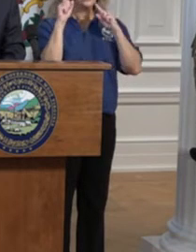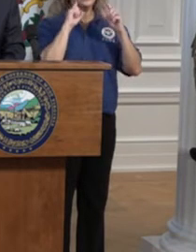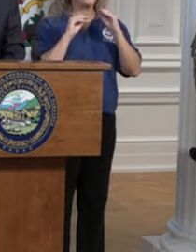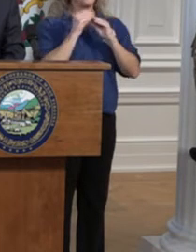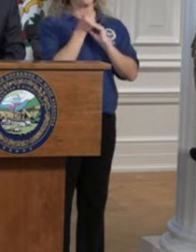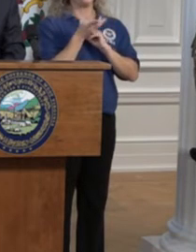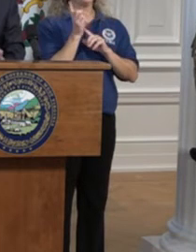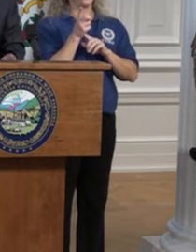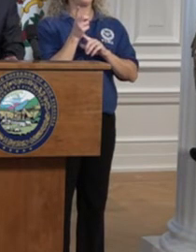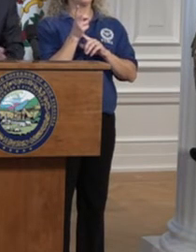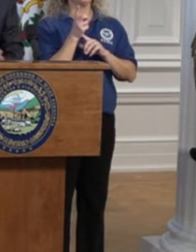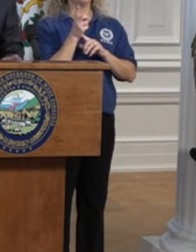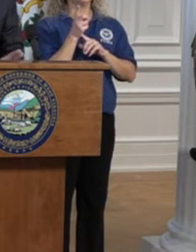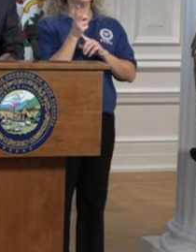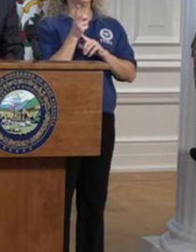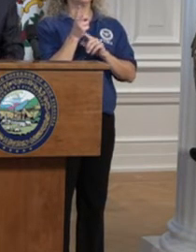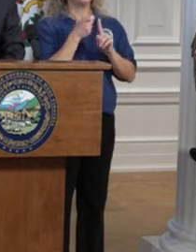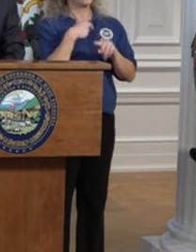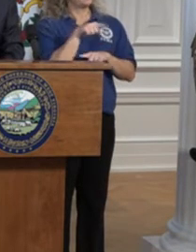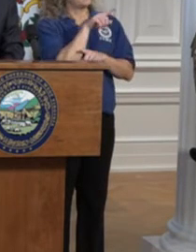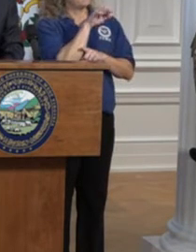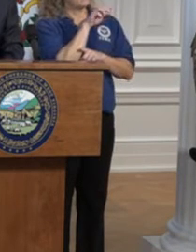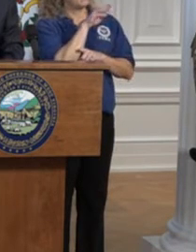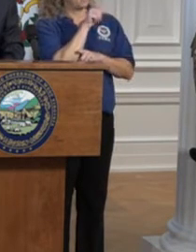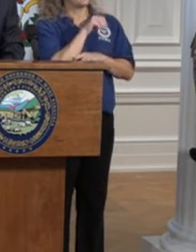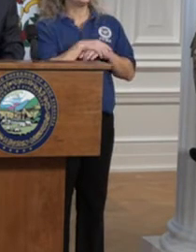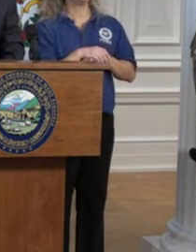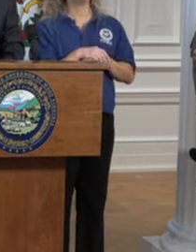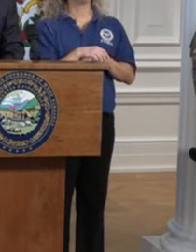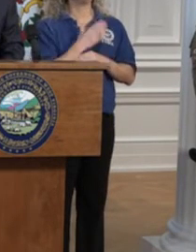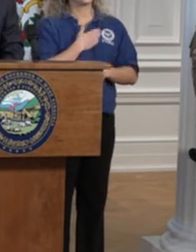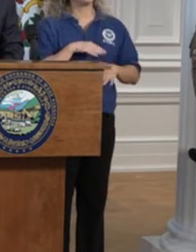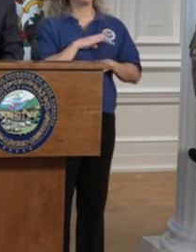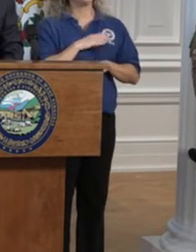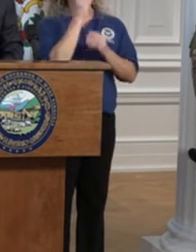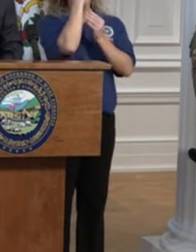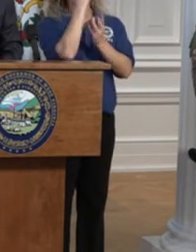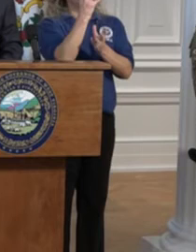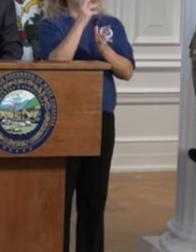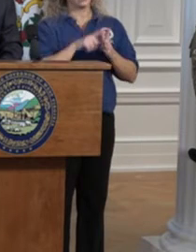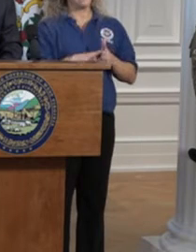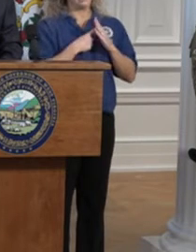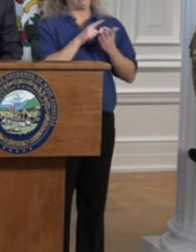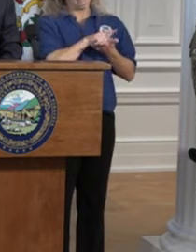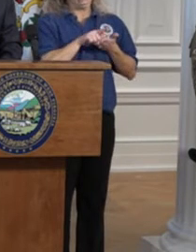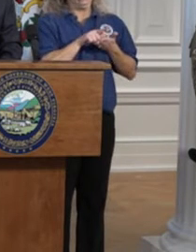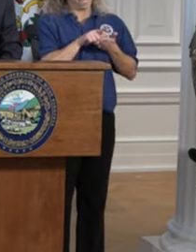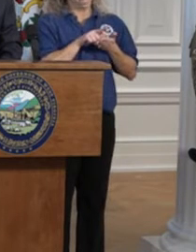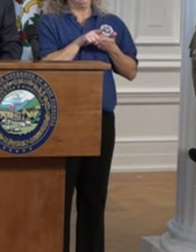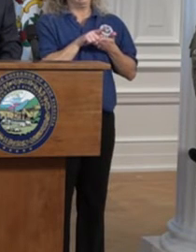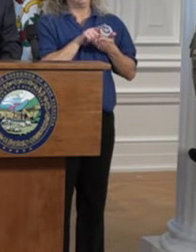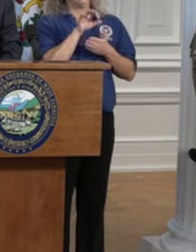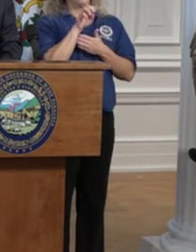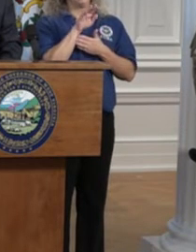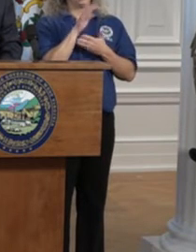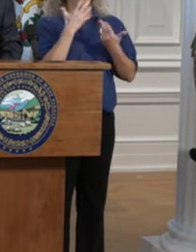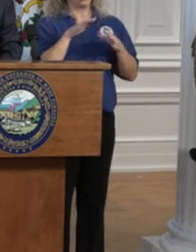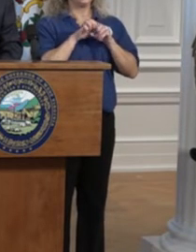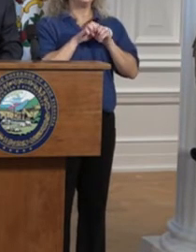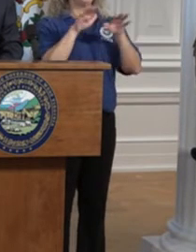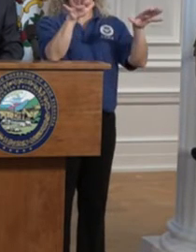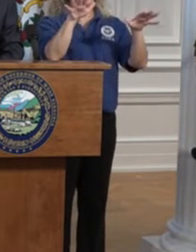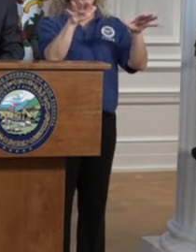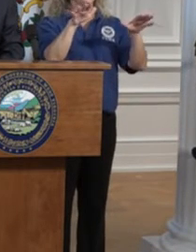few moments from FEMA. But I'm pleased to share that at the beginning of this week, FEMA had already deployed